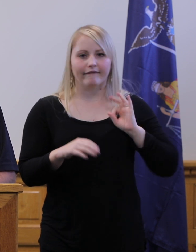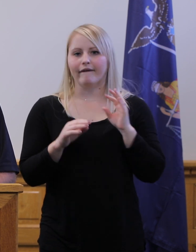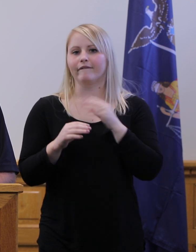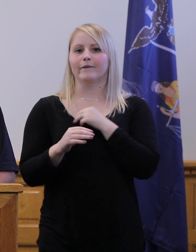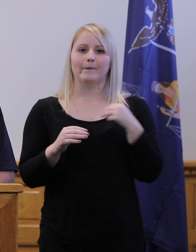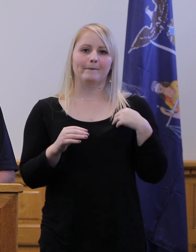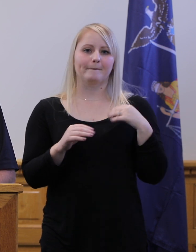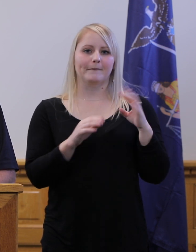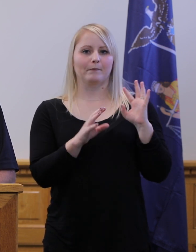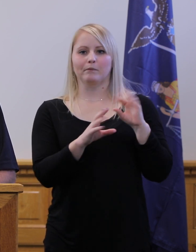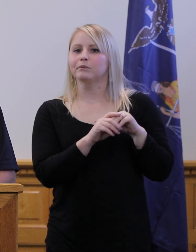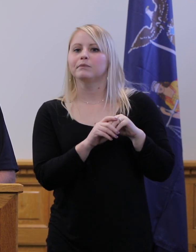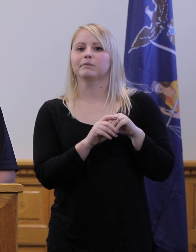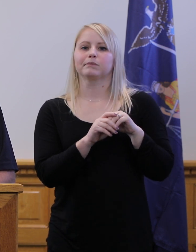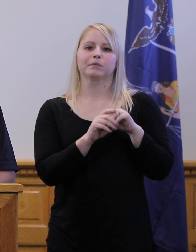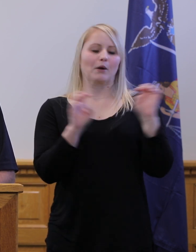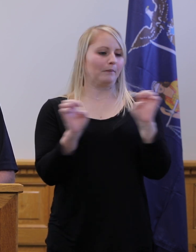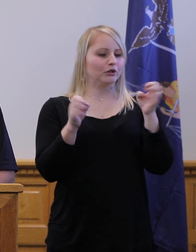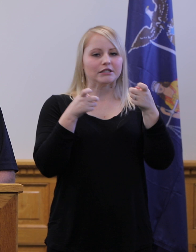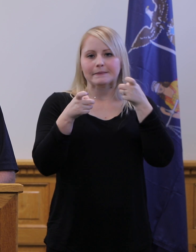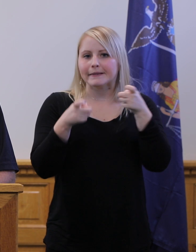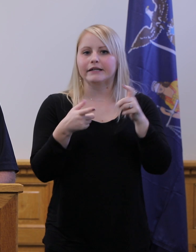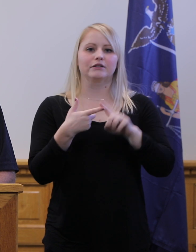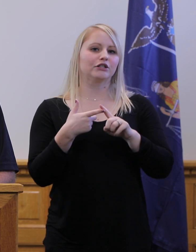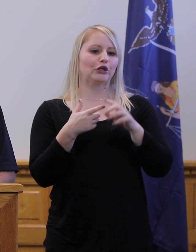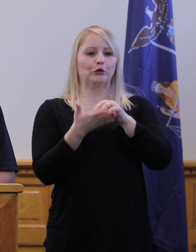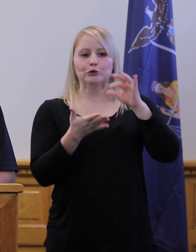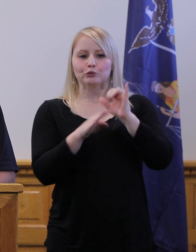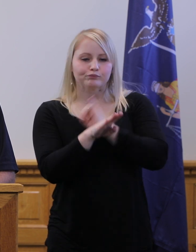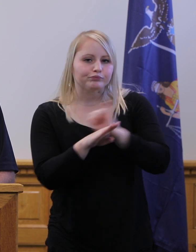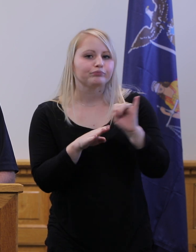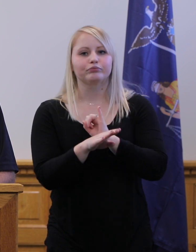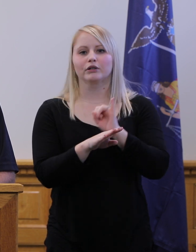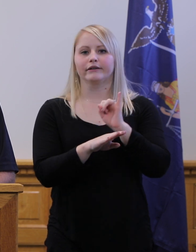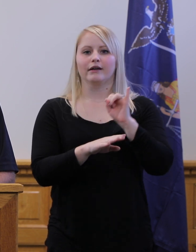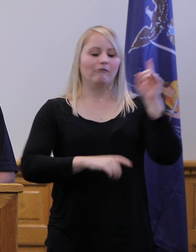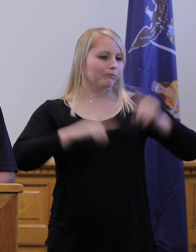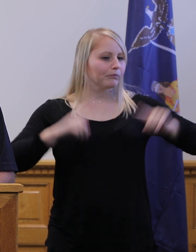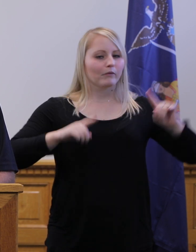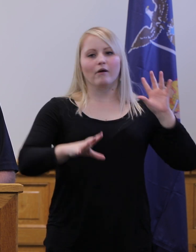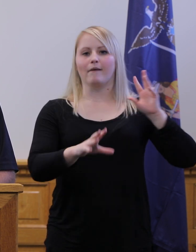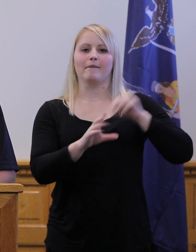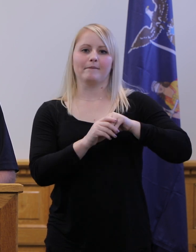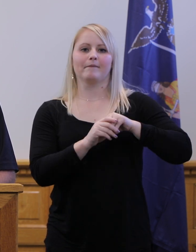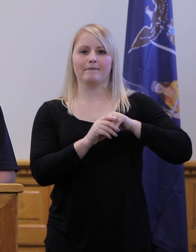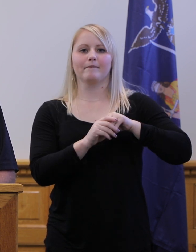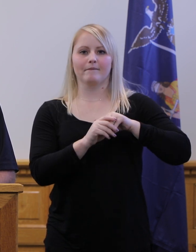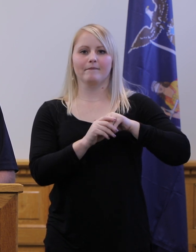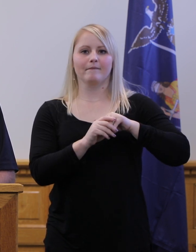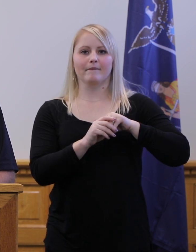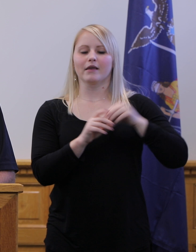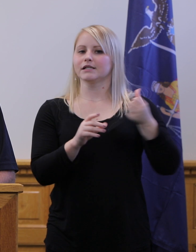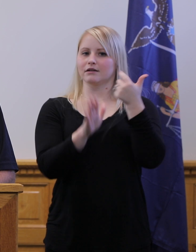Public Information, the IT Department, student interns, and Health Department staff from all divisions participated. This is